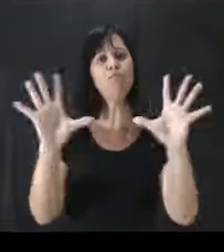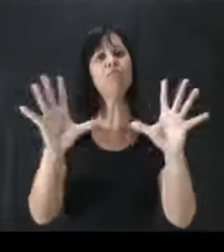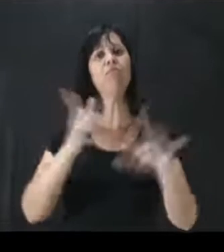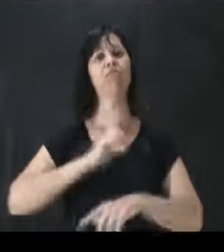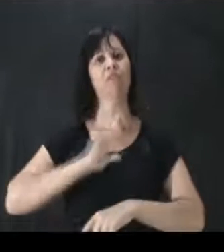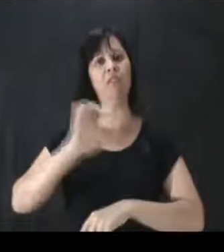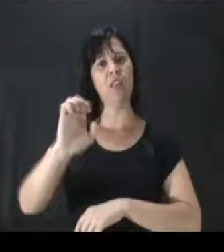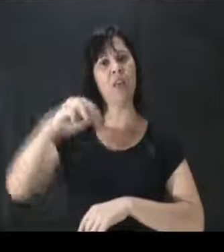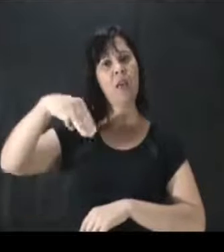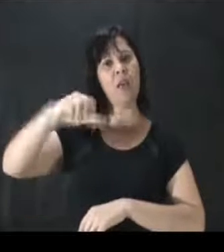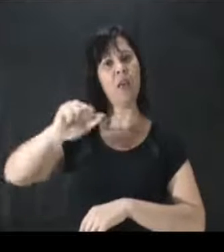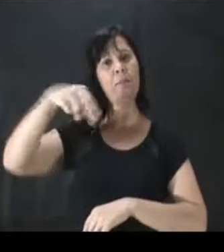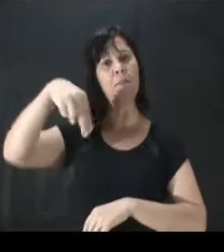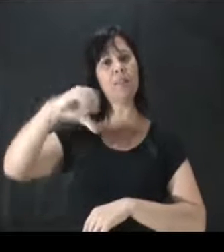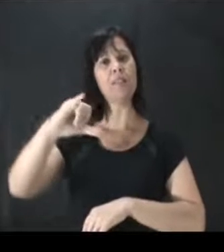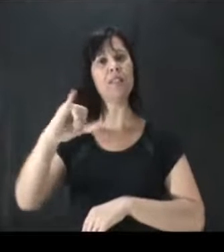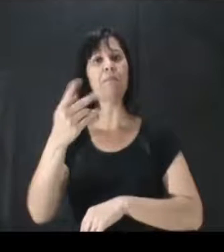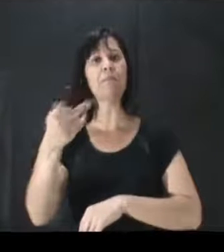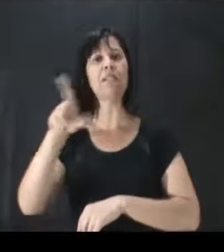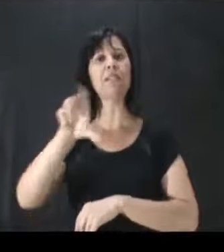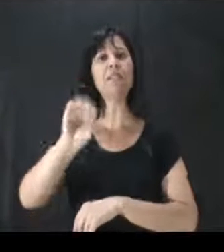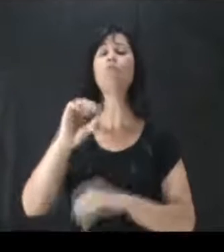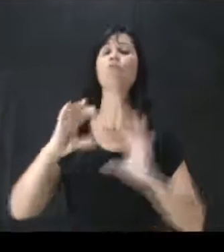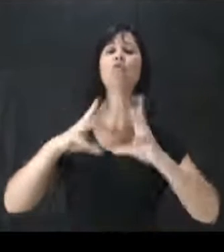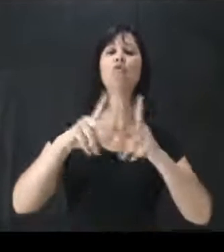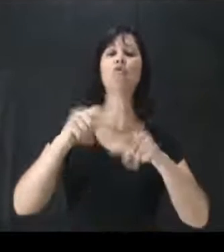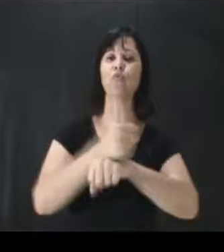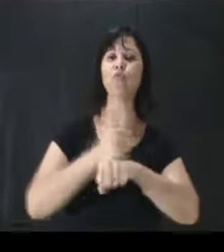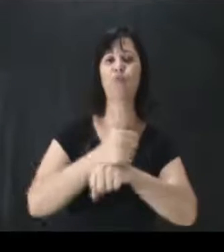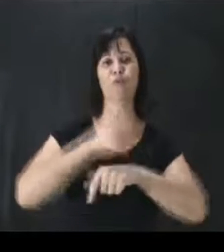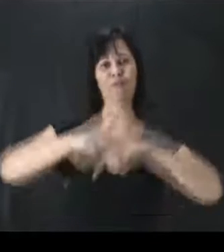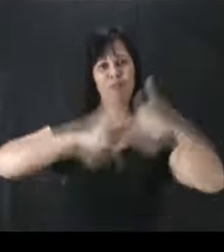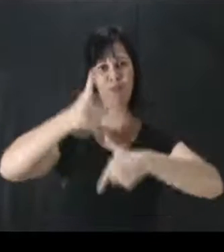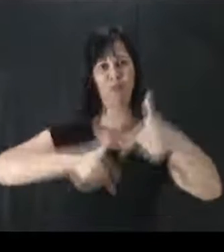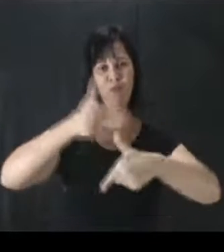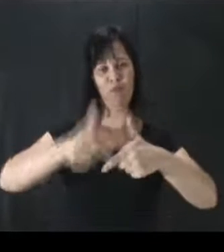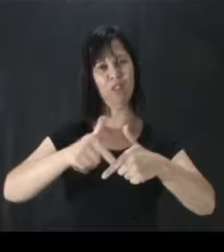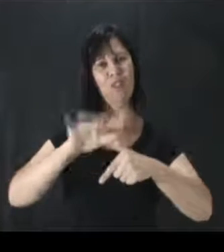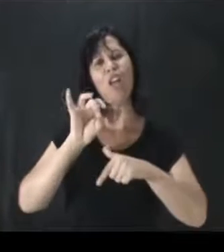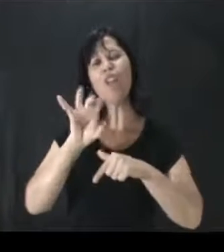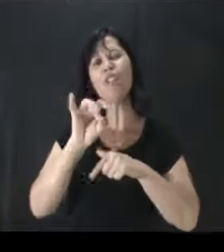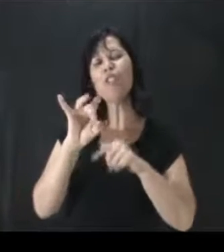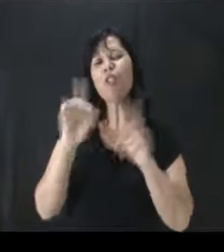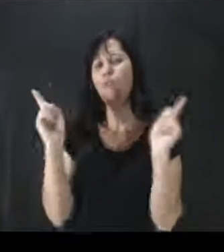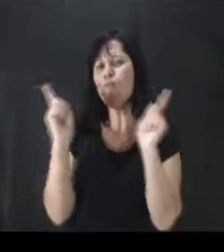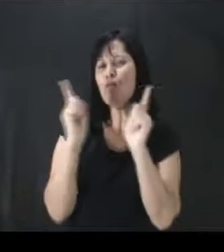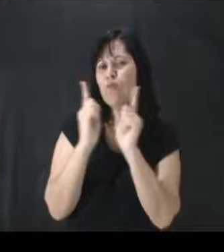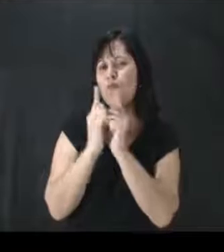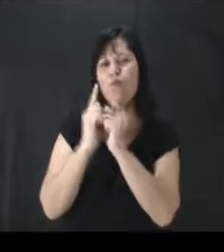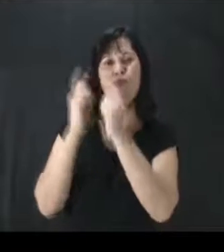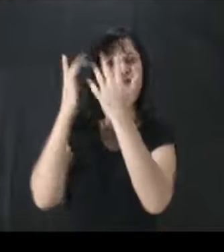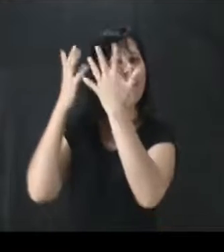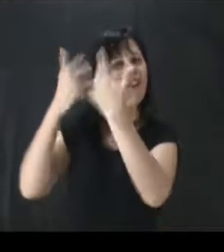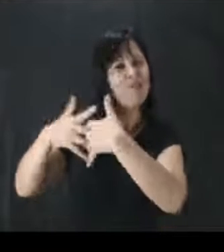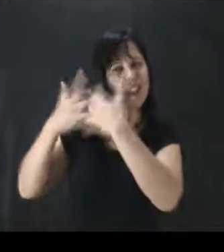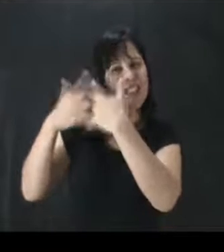emancipation, and emancipation of each and every person involved. Well, it is just a